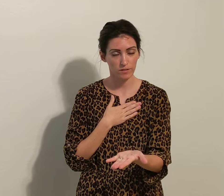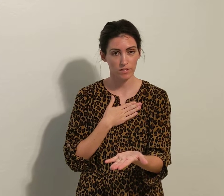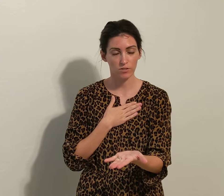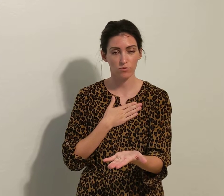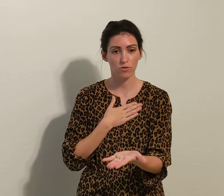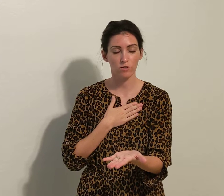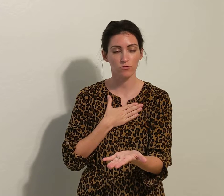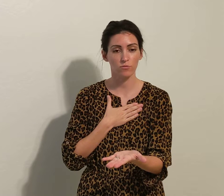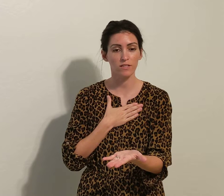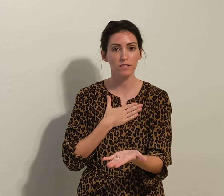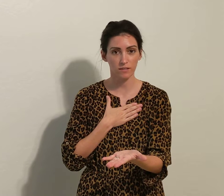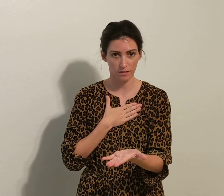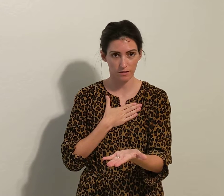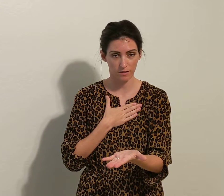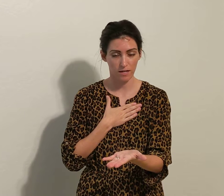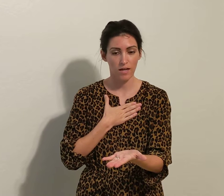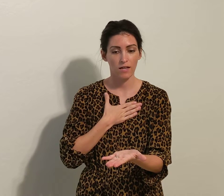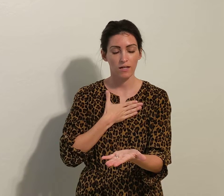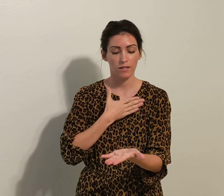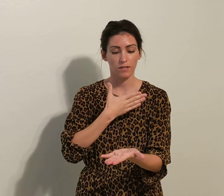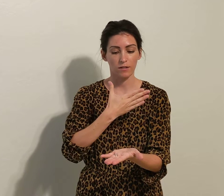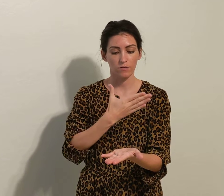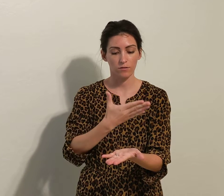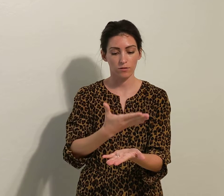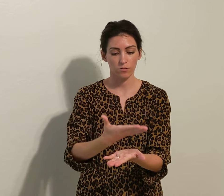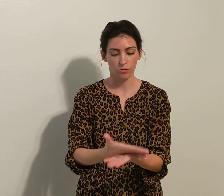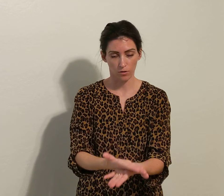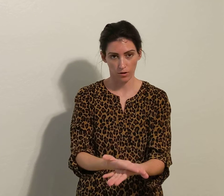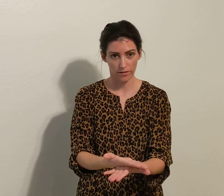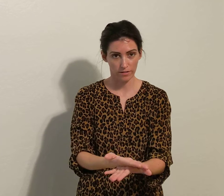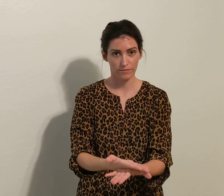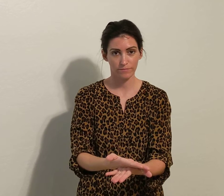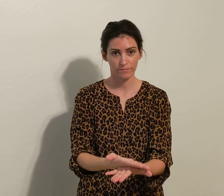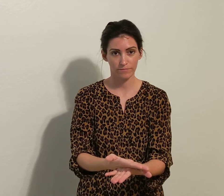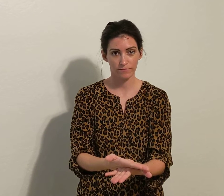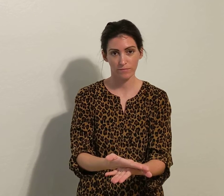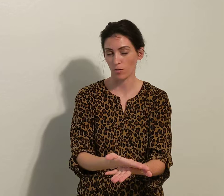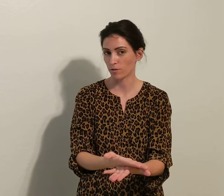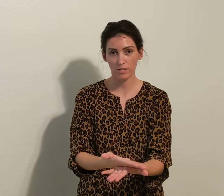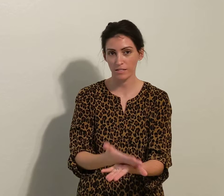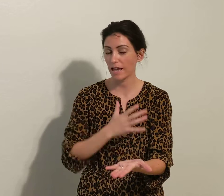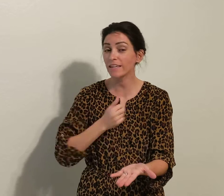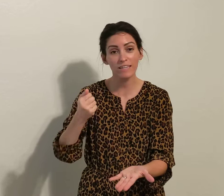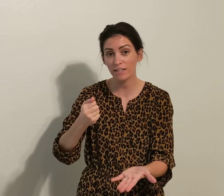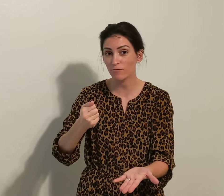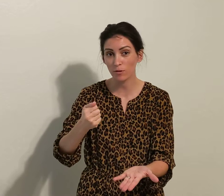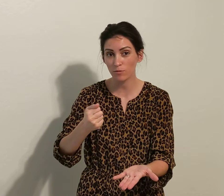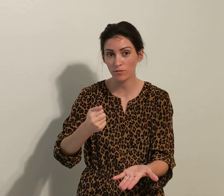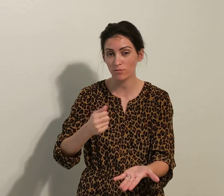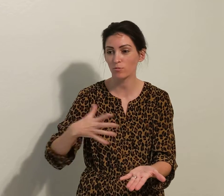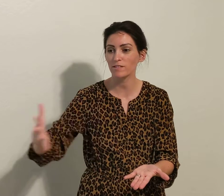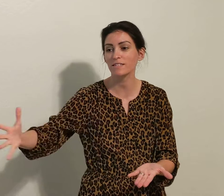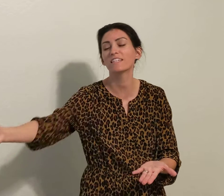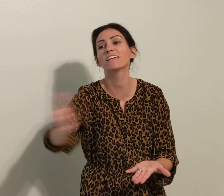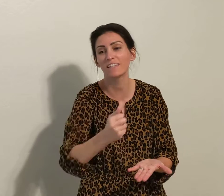and you're going to willingly give your heart. No one is taking it from you. No one's taking